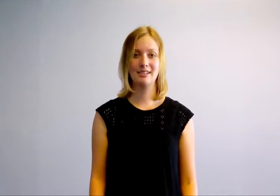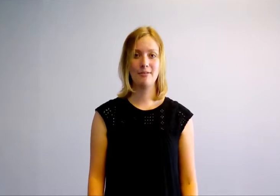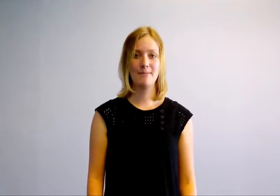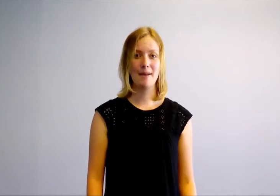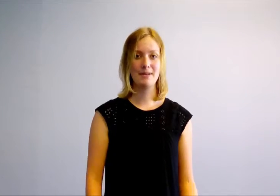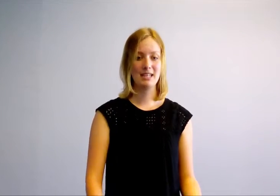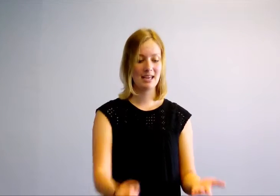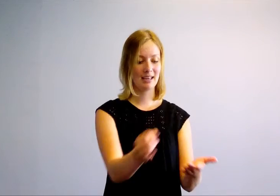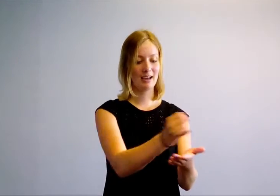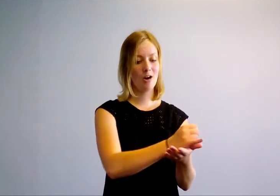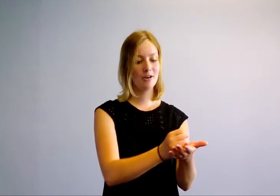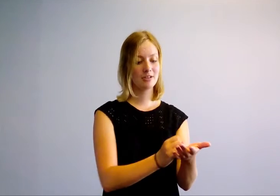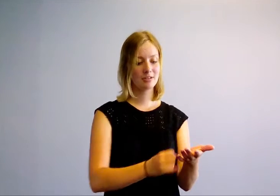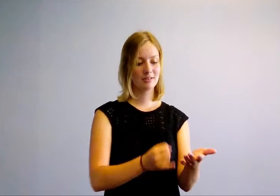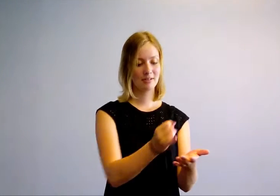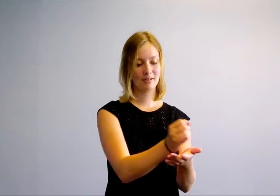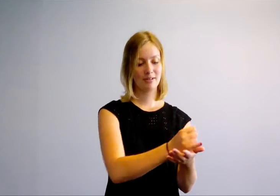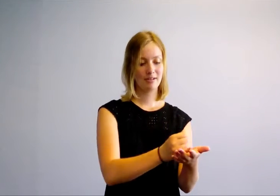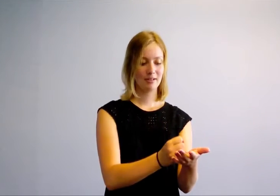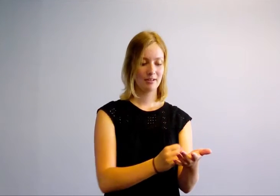So we might be taking art,